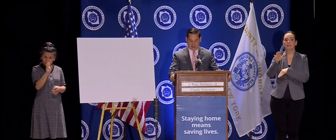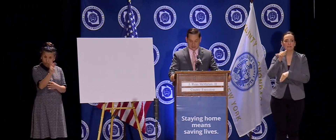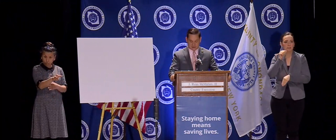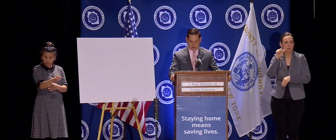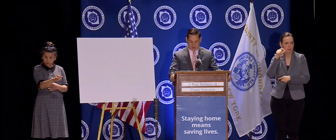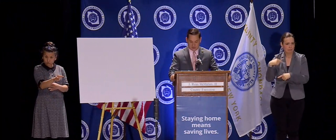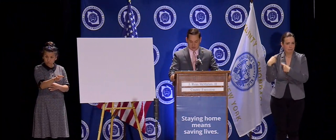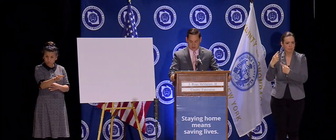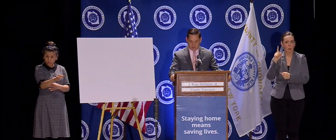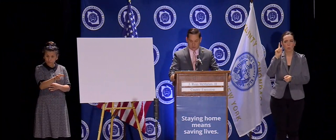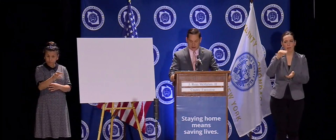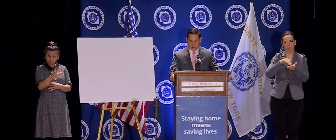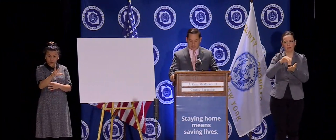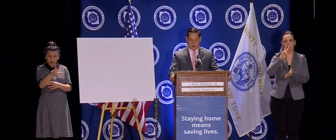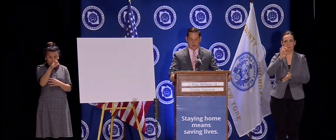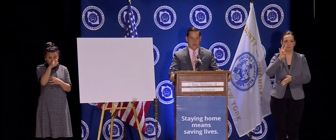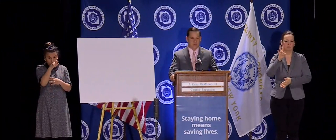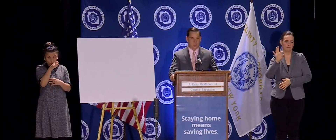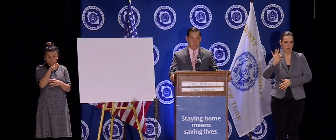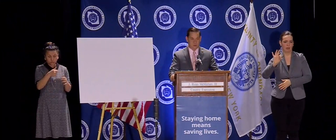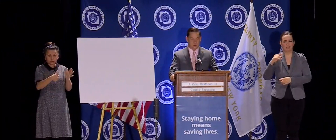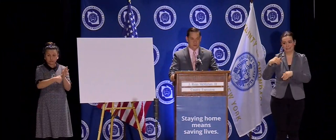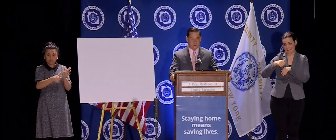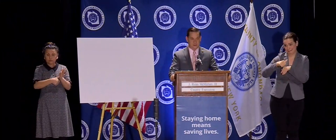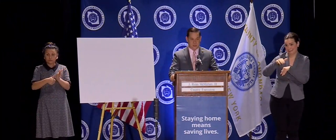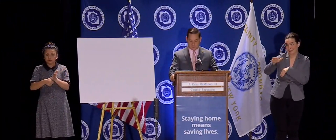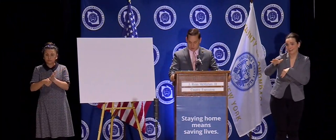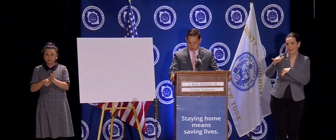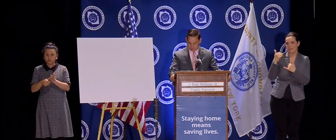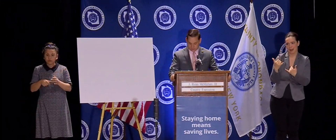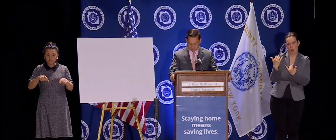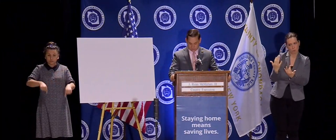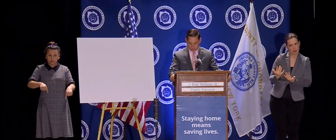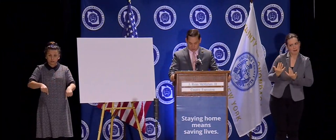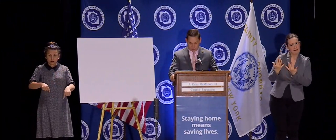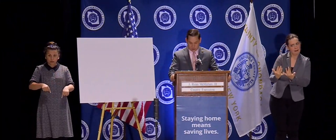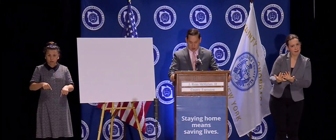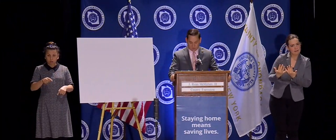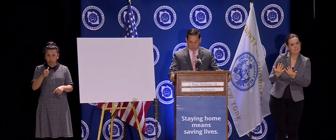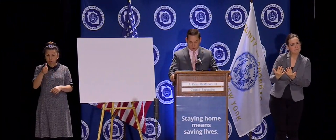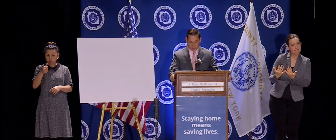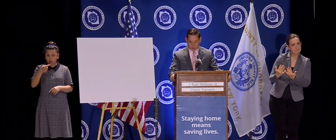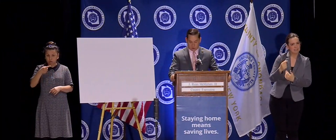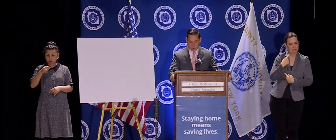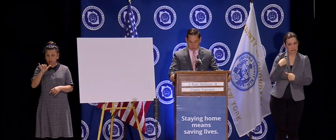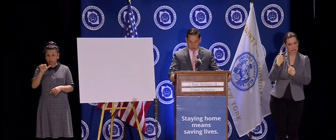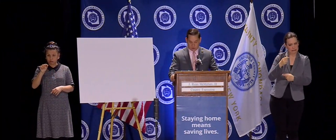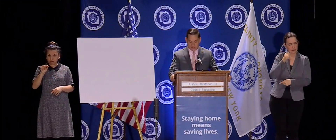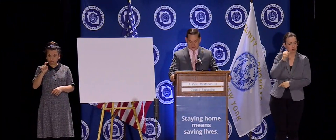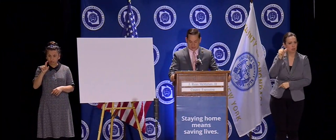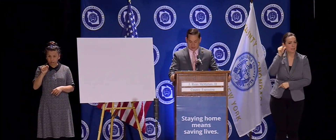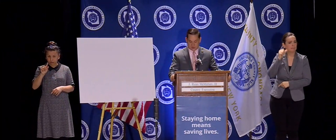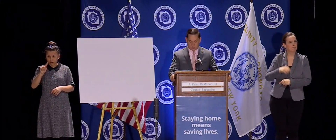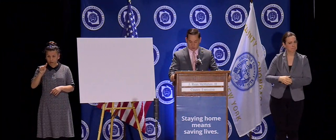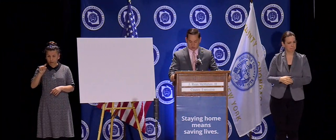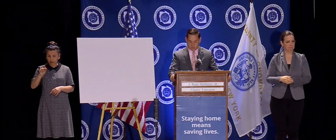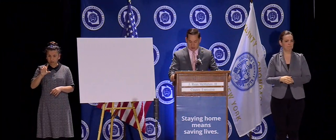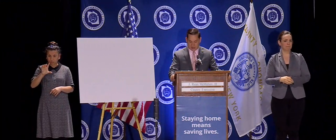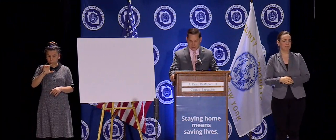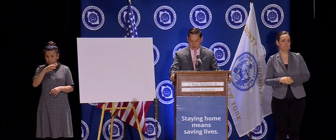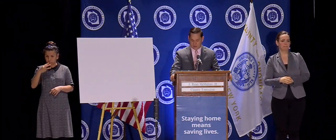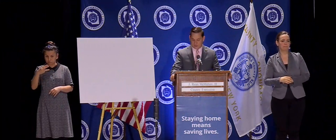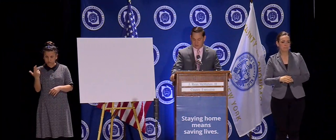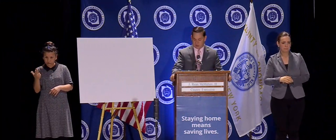1,779 tests from Onondaga County alone since yesterday. Our figure alone exceeds the